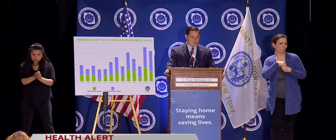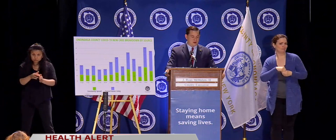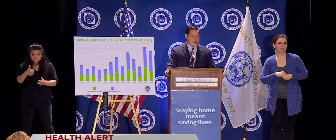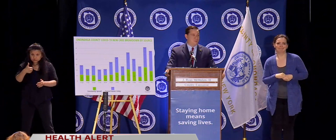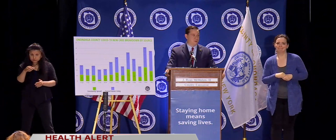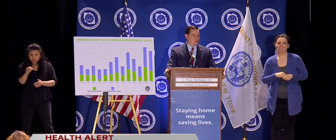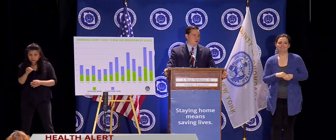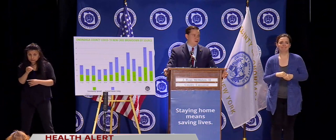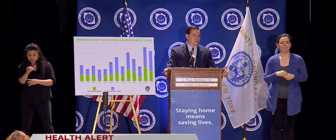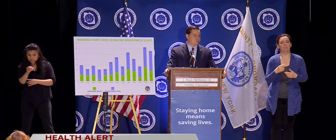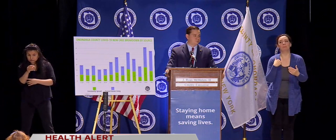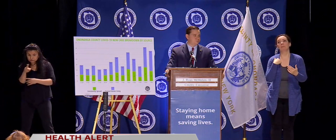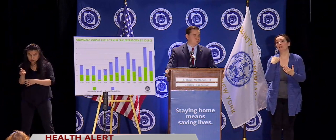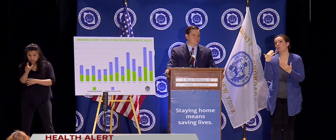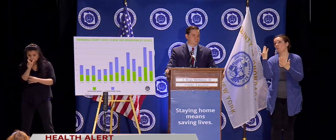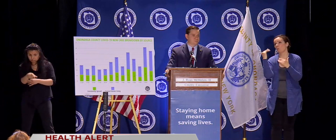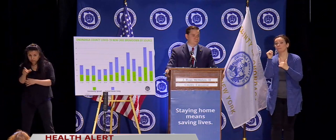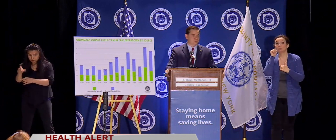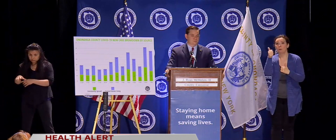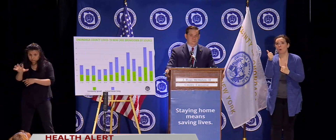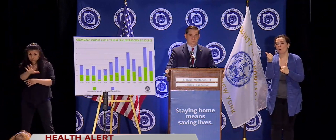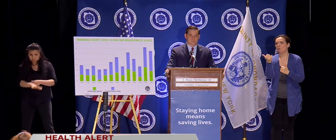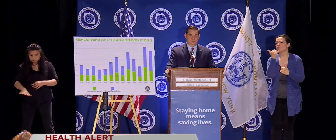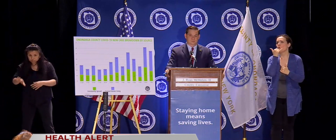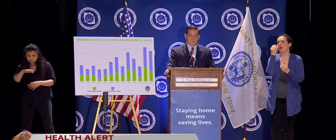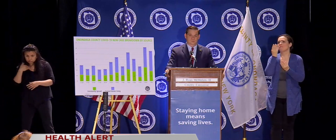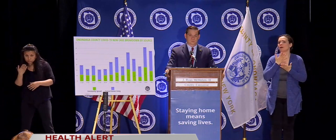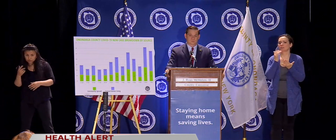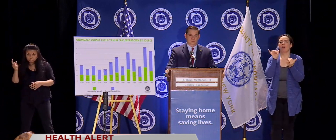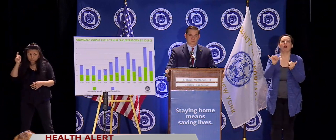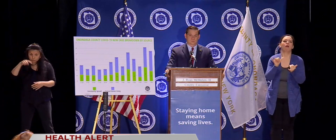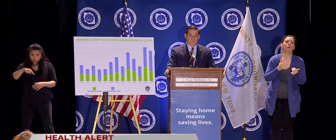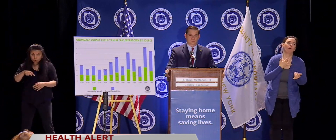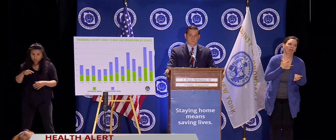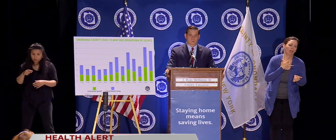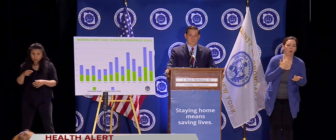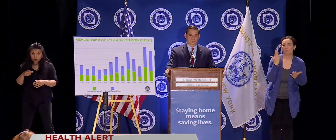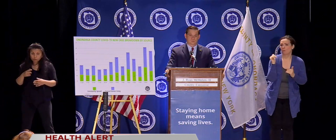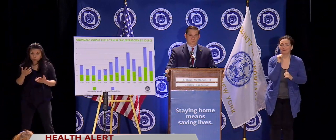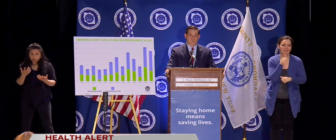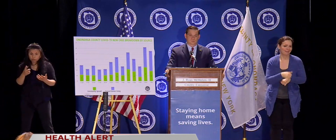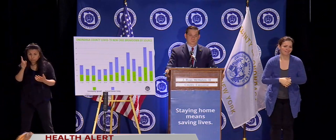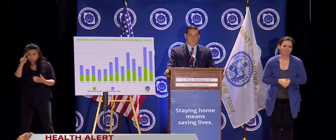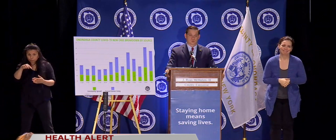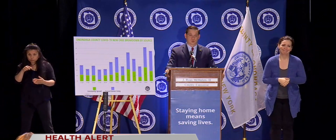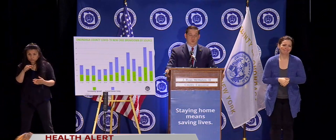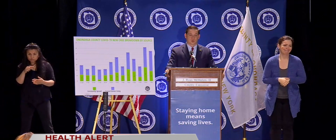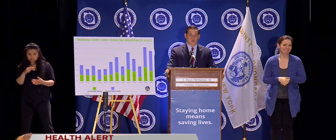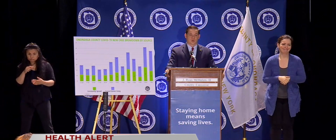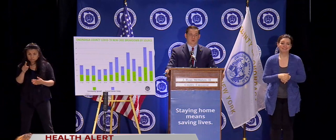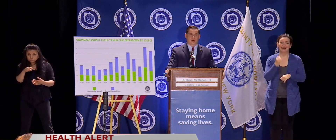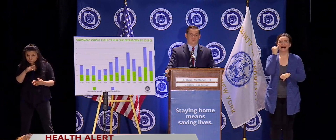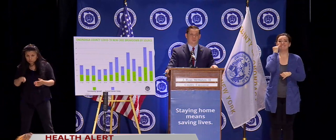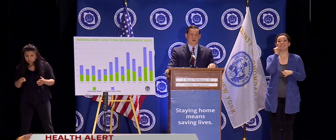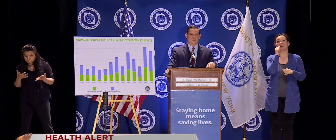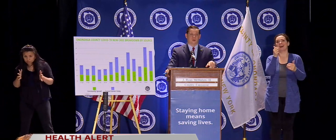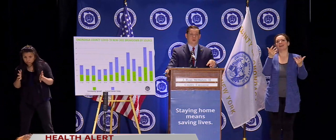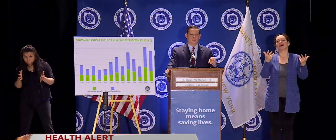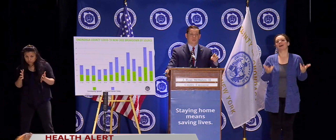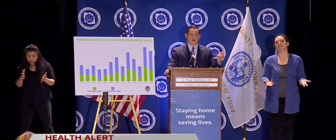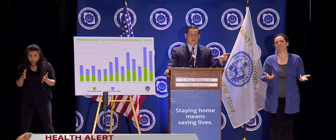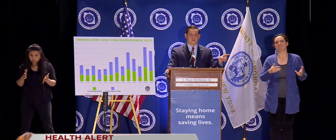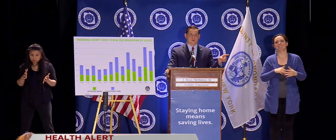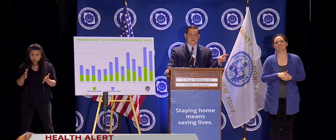a very happy retraction. How did this clarification of data come about? Through the health